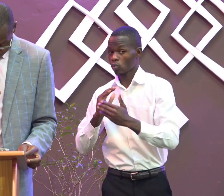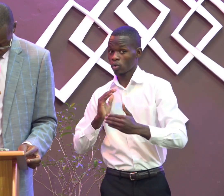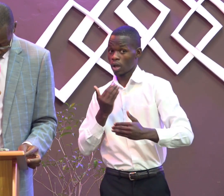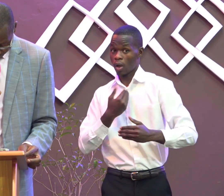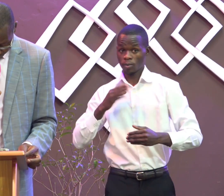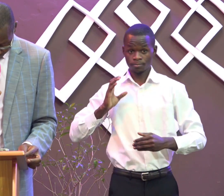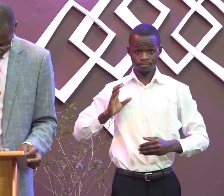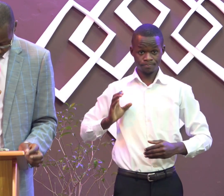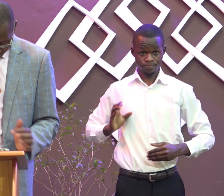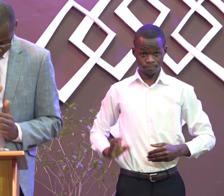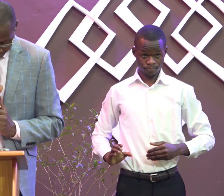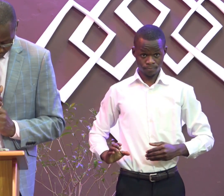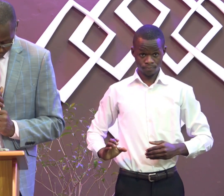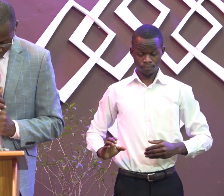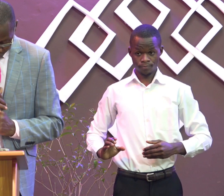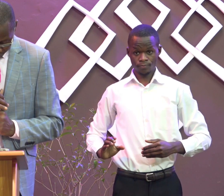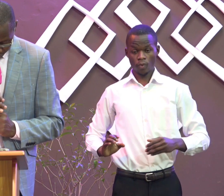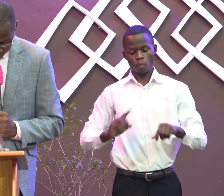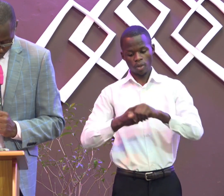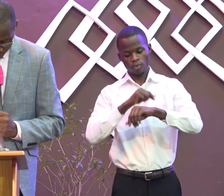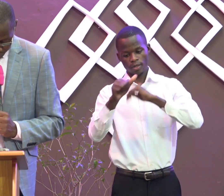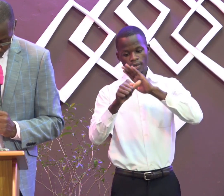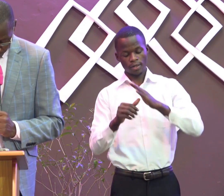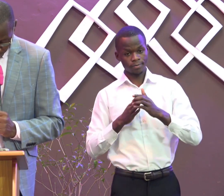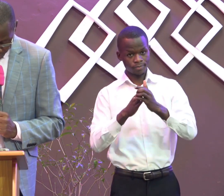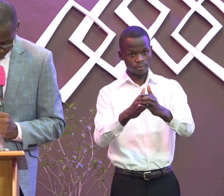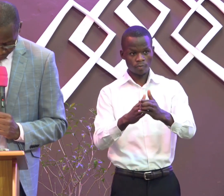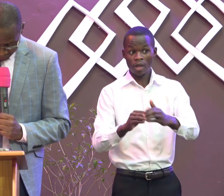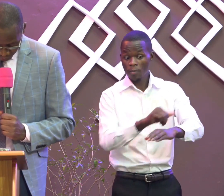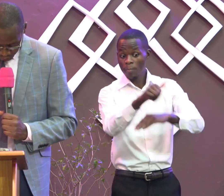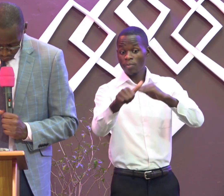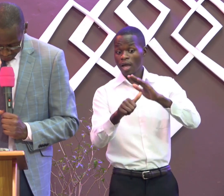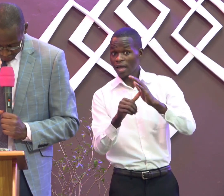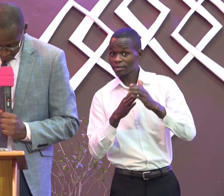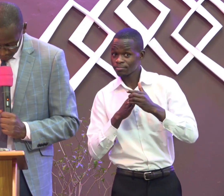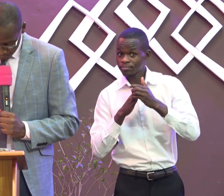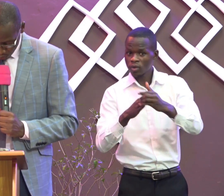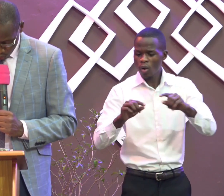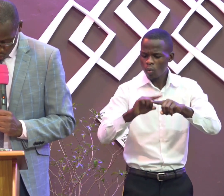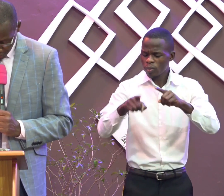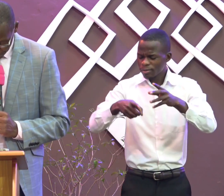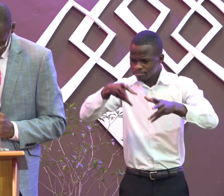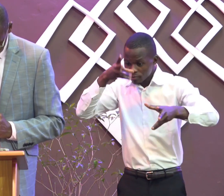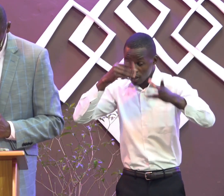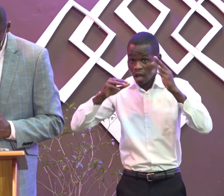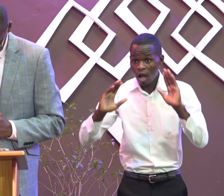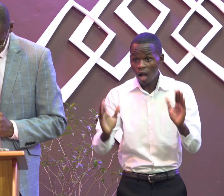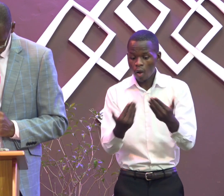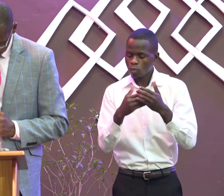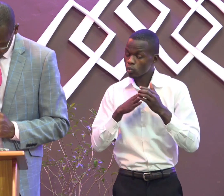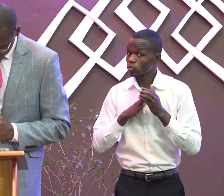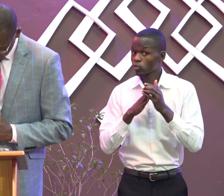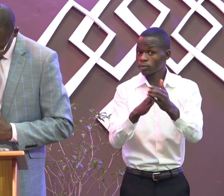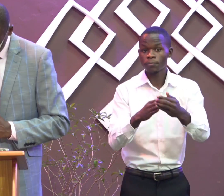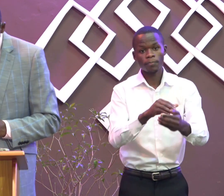our character when he has placed us under leadership. Wansi obukulembeze wetuyigira okulembera. It